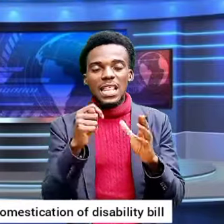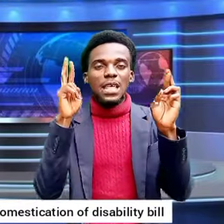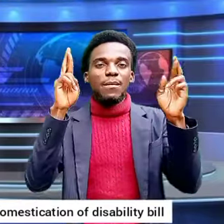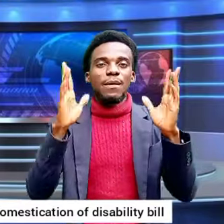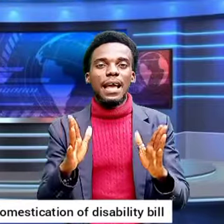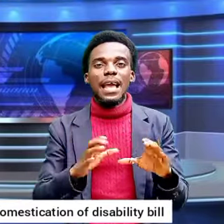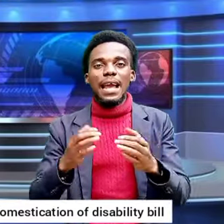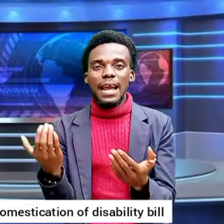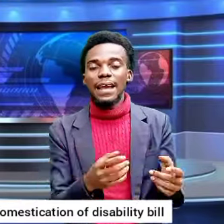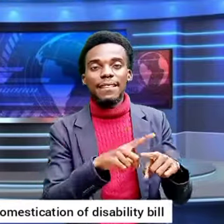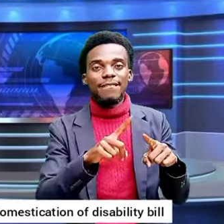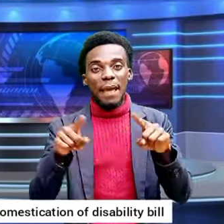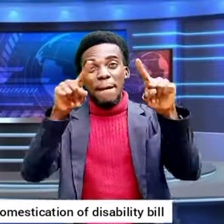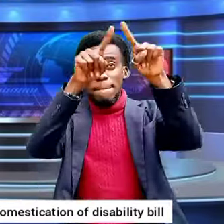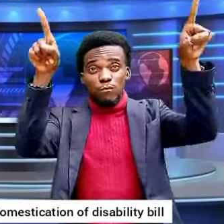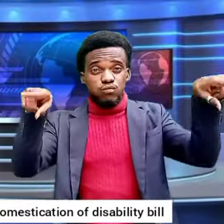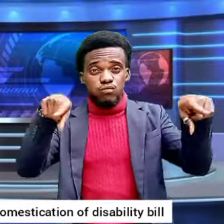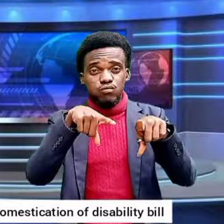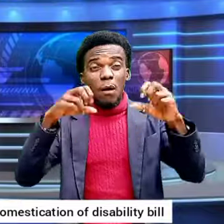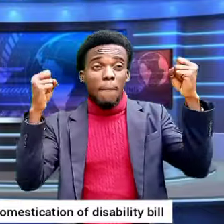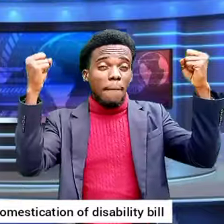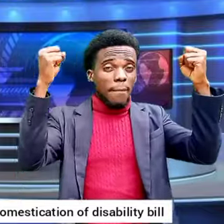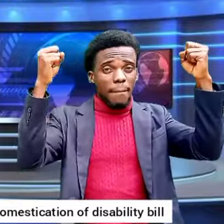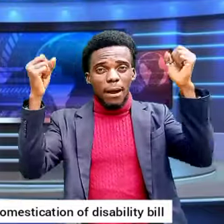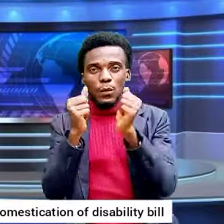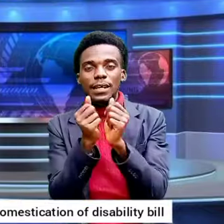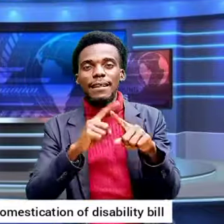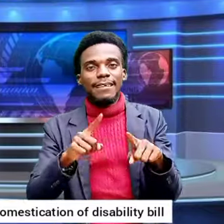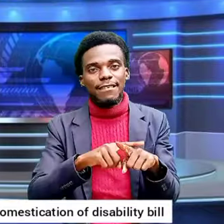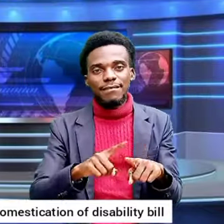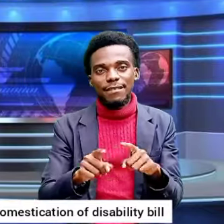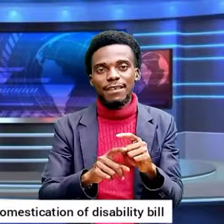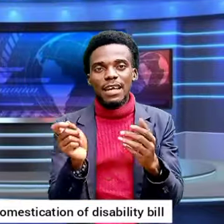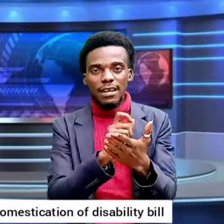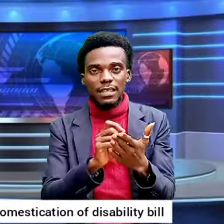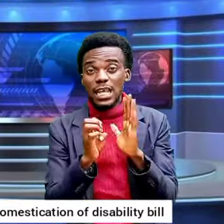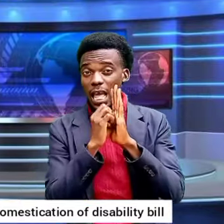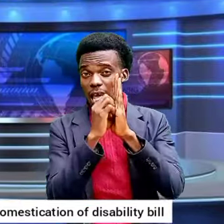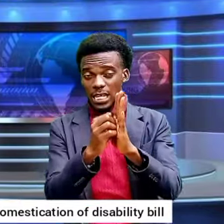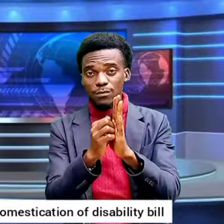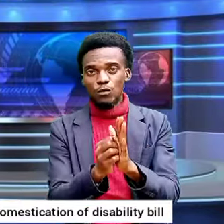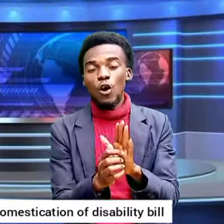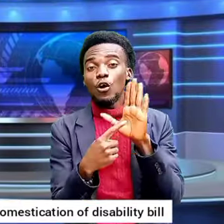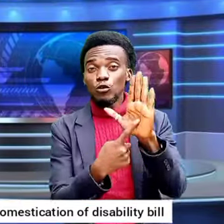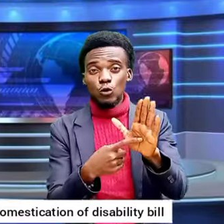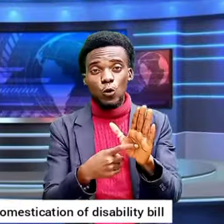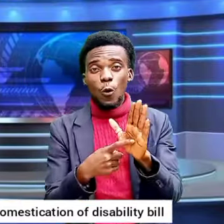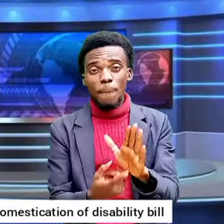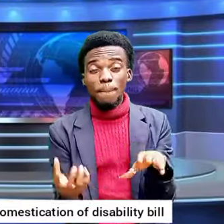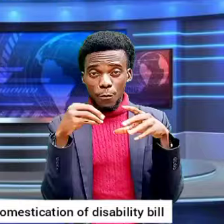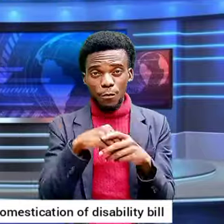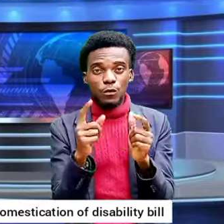protesters carried placards with different inscriptions such as "Show commitment to